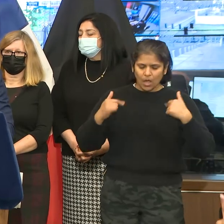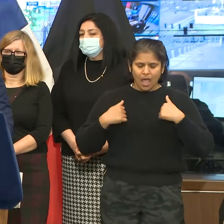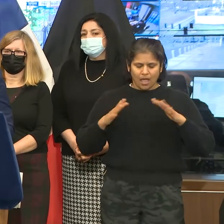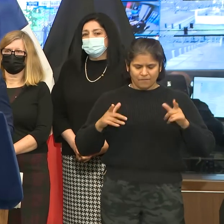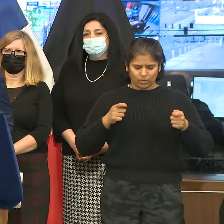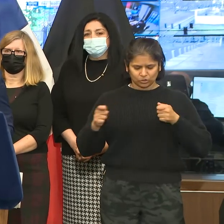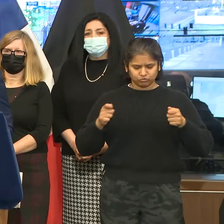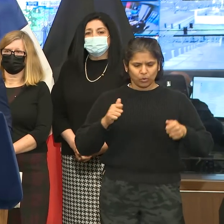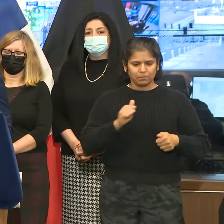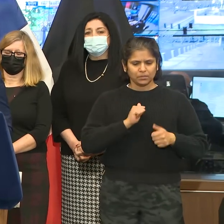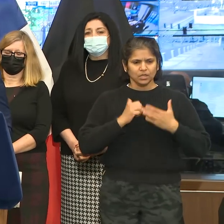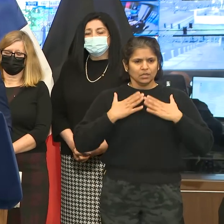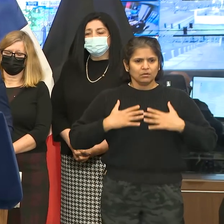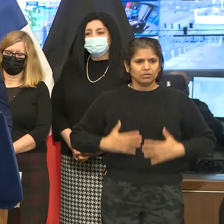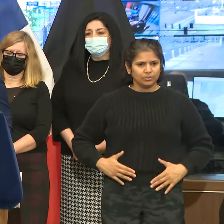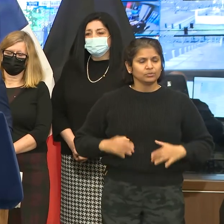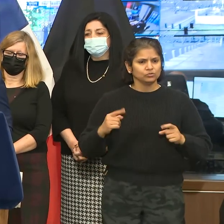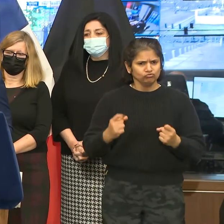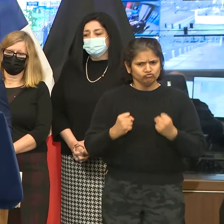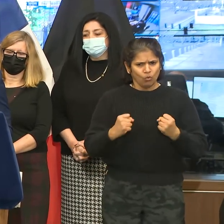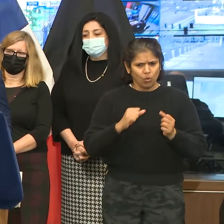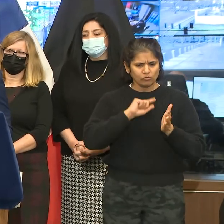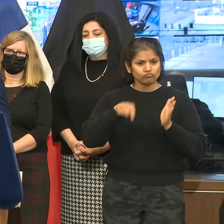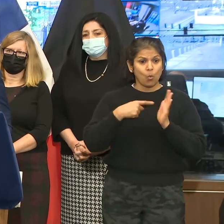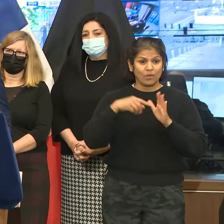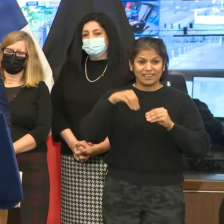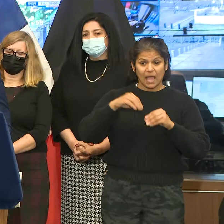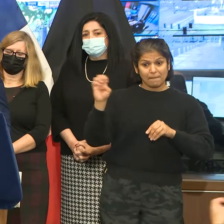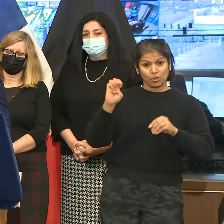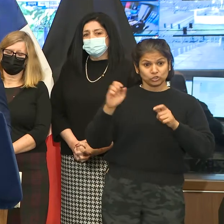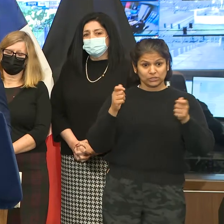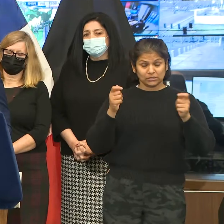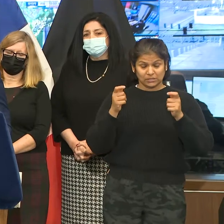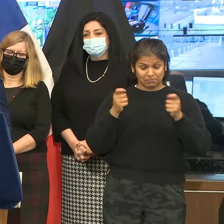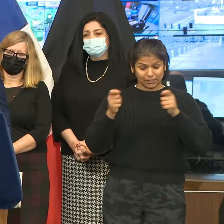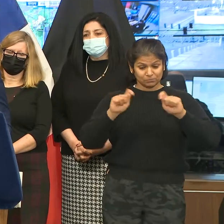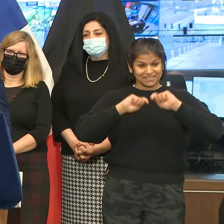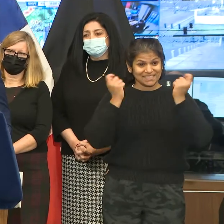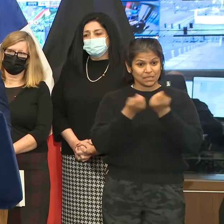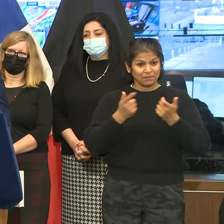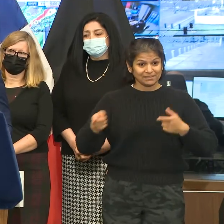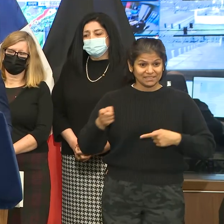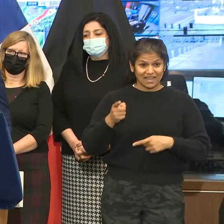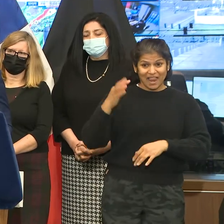management team for 19 years and has been there for New Yorkers in the toughest moments.